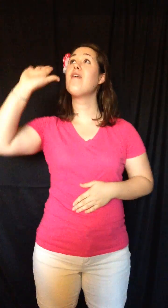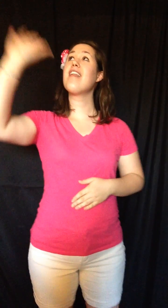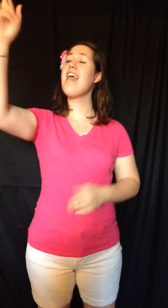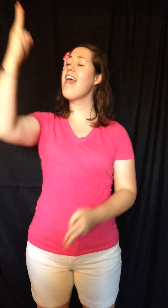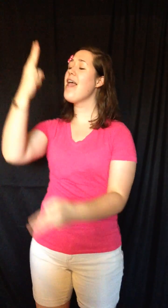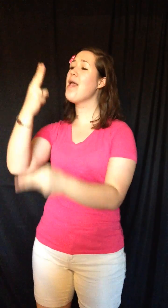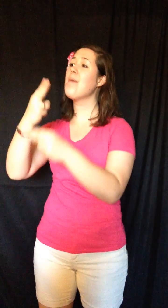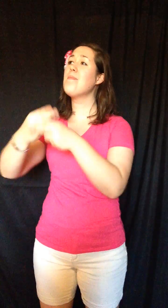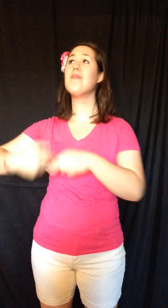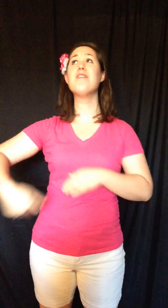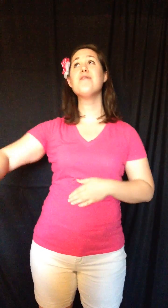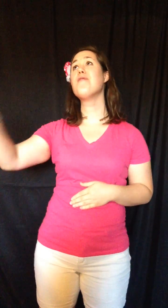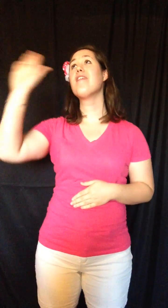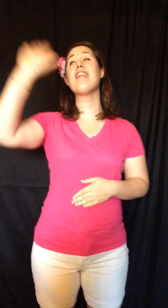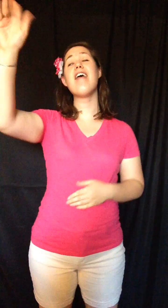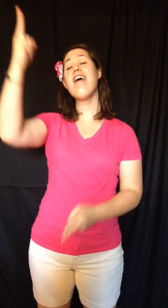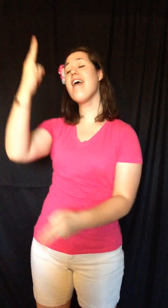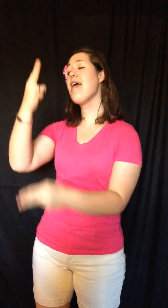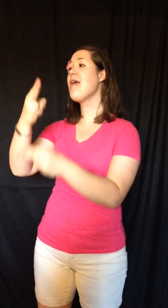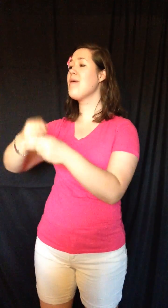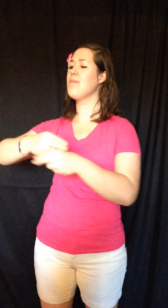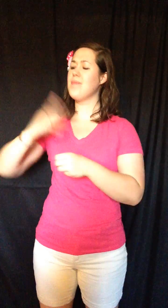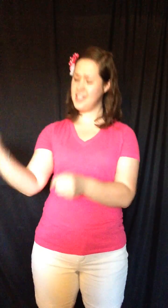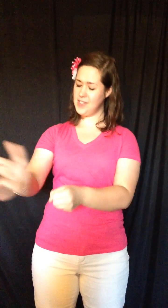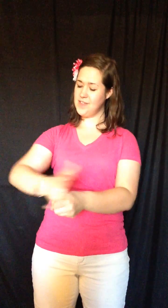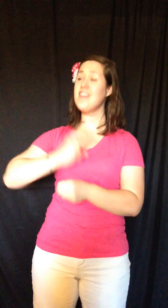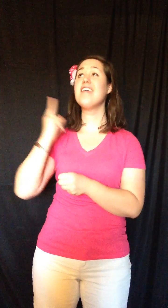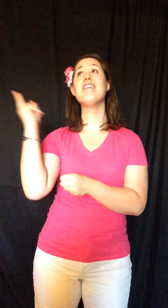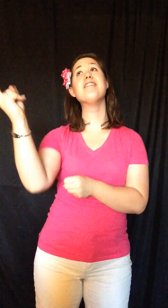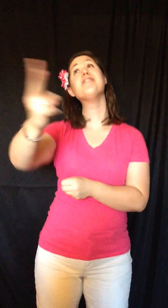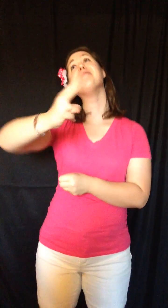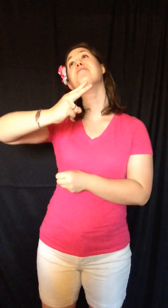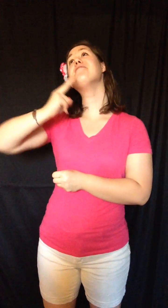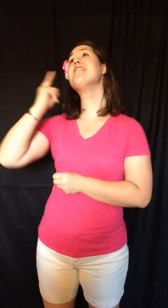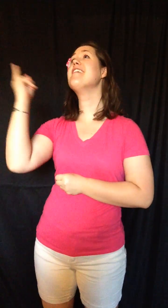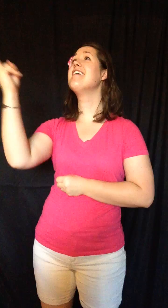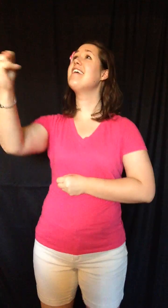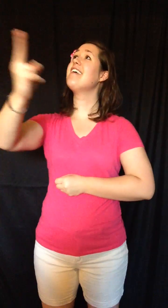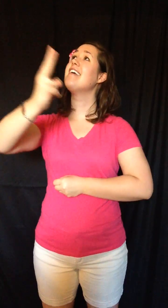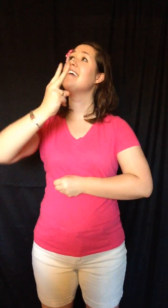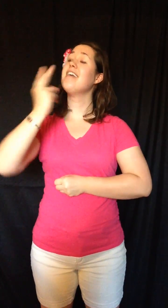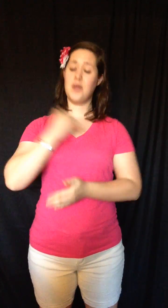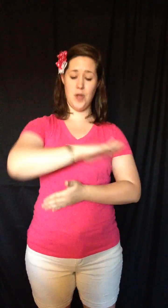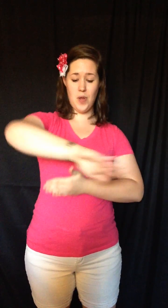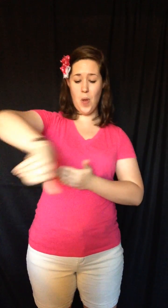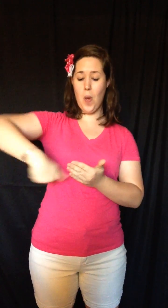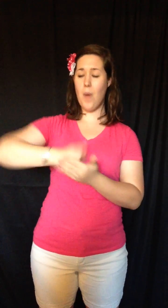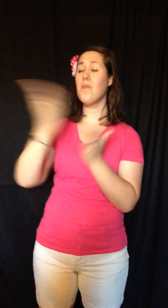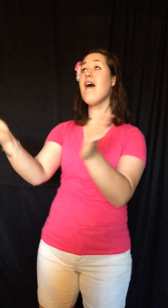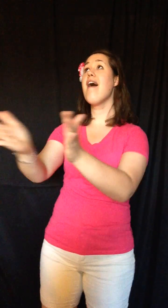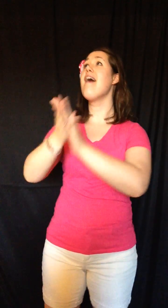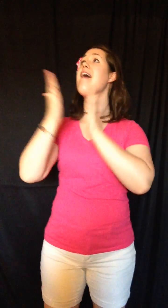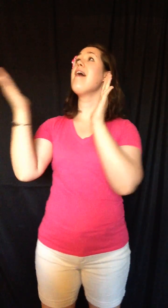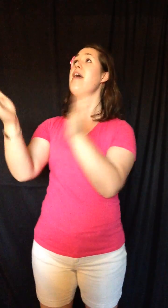Your name is victory All praise